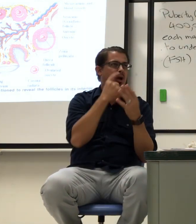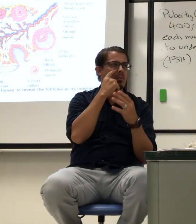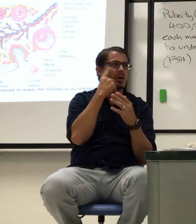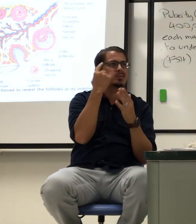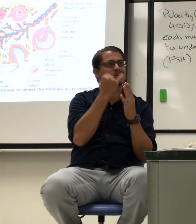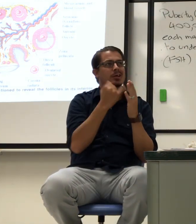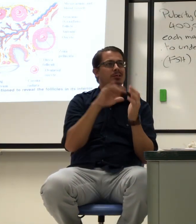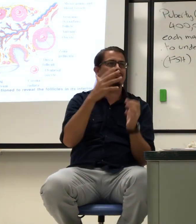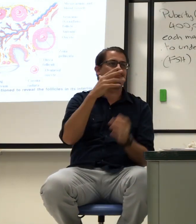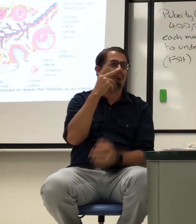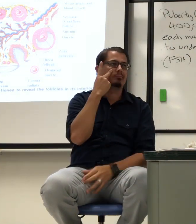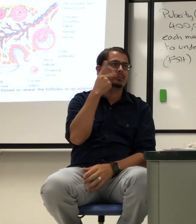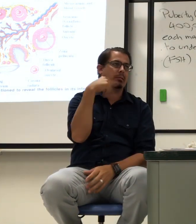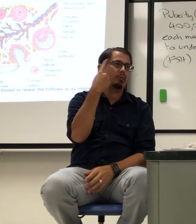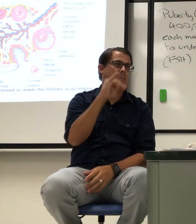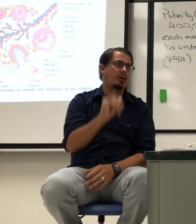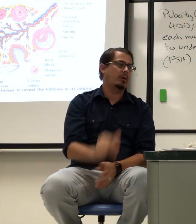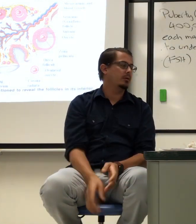going to see.